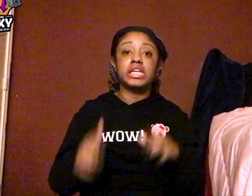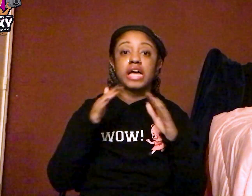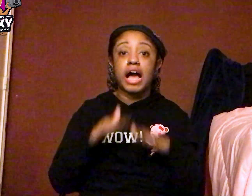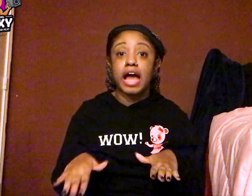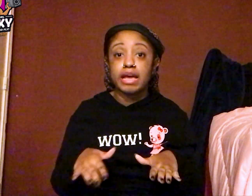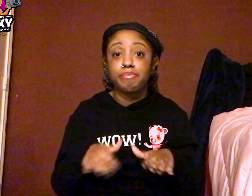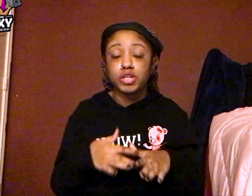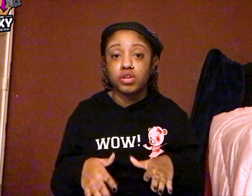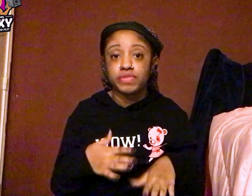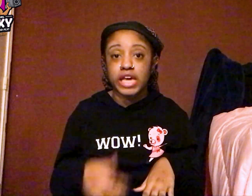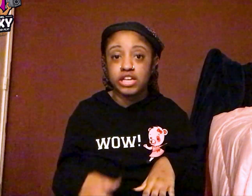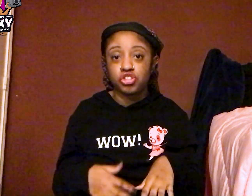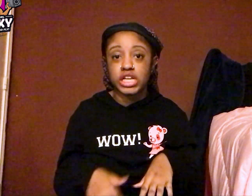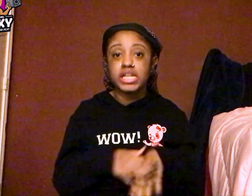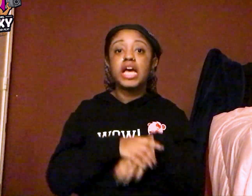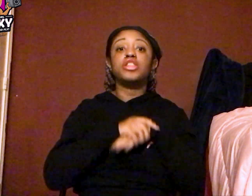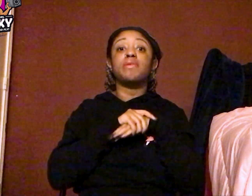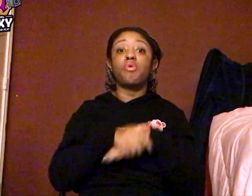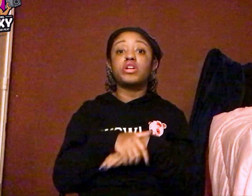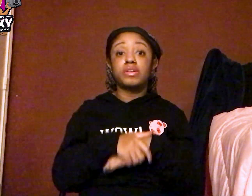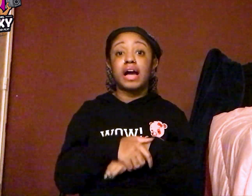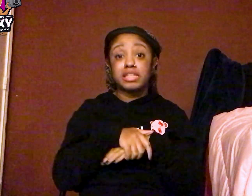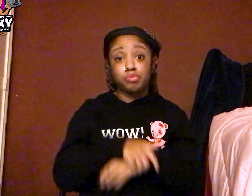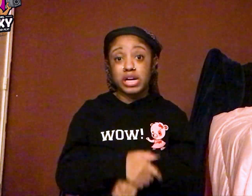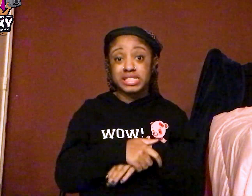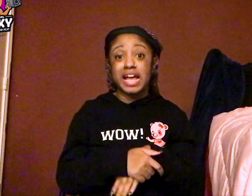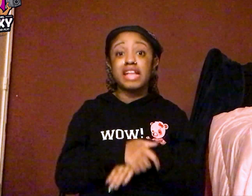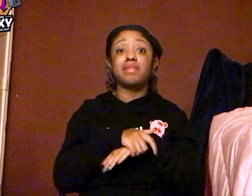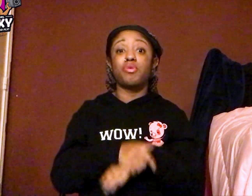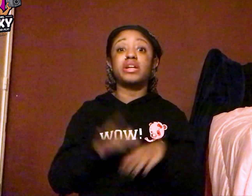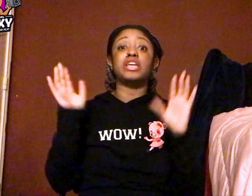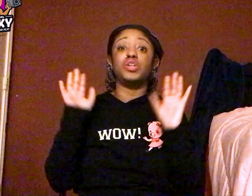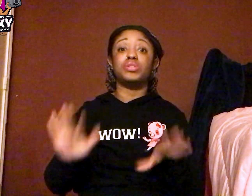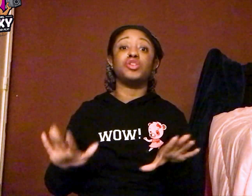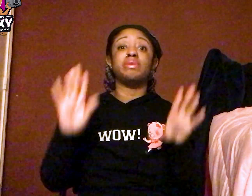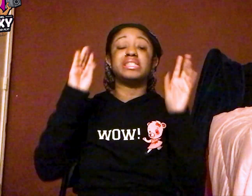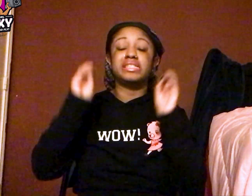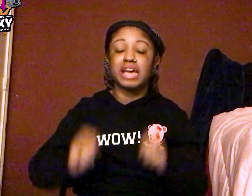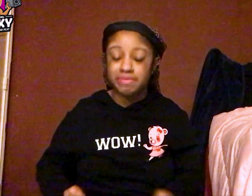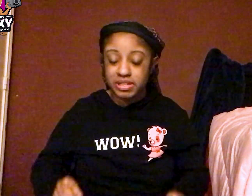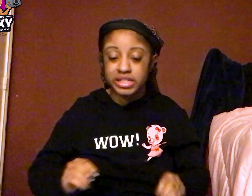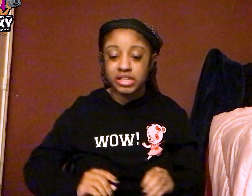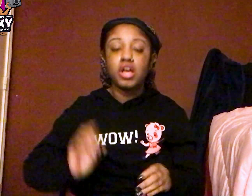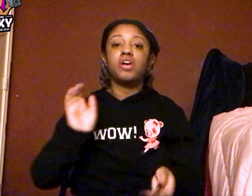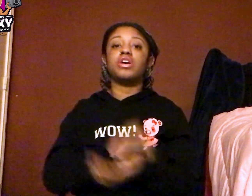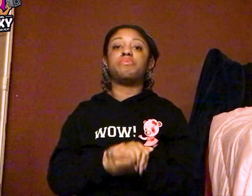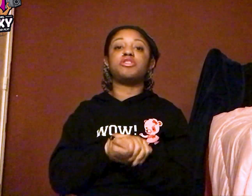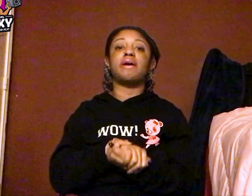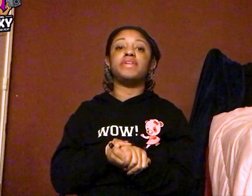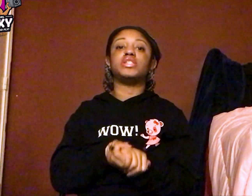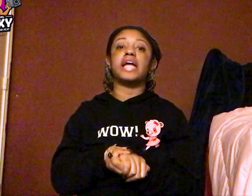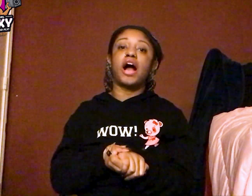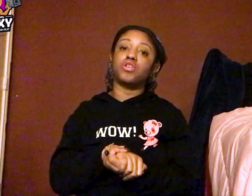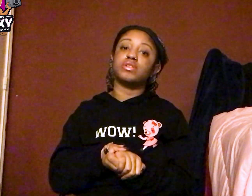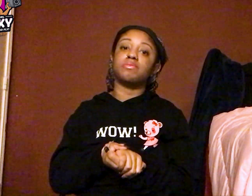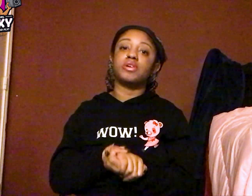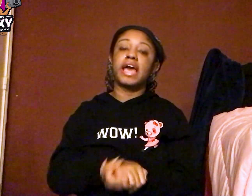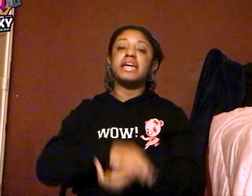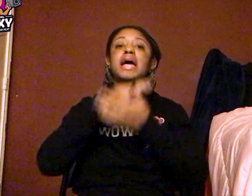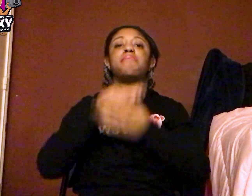the hype notification. The more you guys press that, the more that YouTube is definitely going to push my videos to the algorithm, okay?